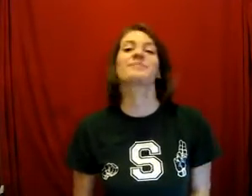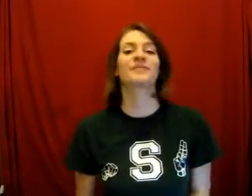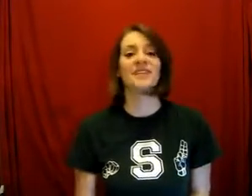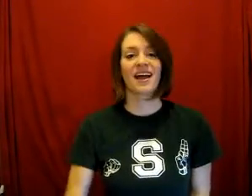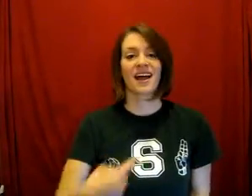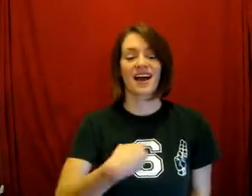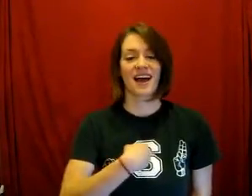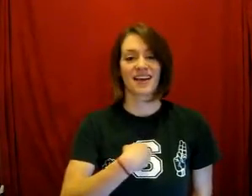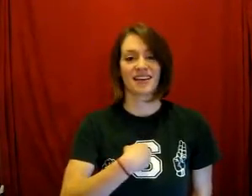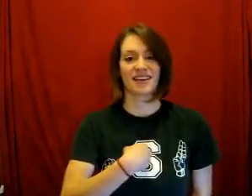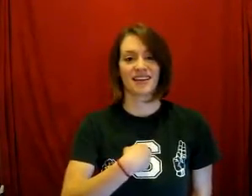Okay?